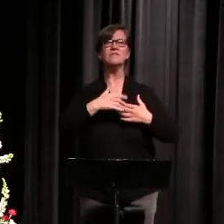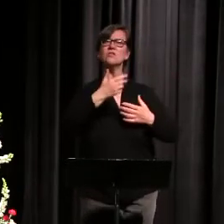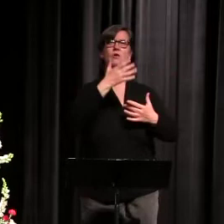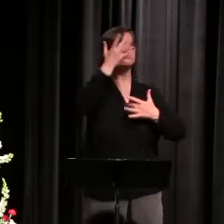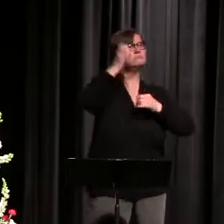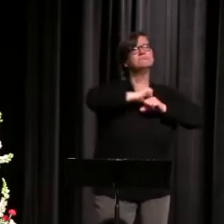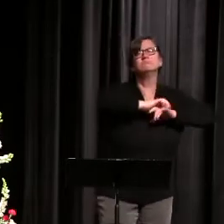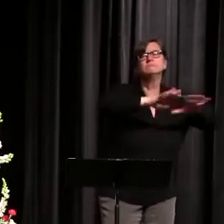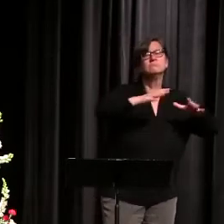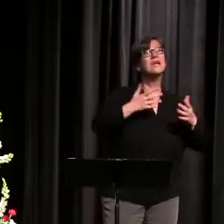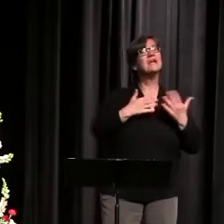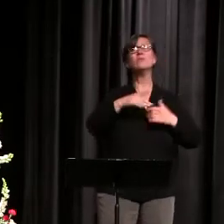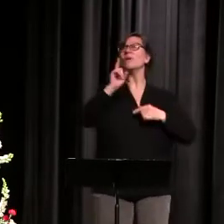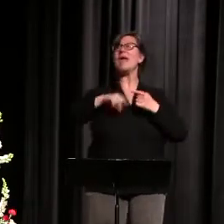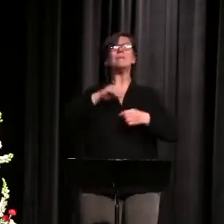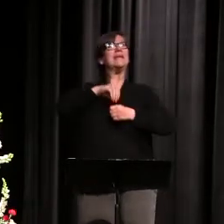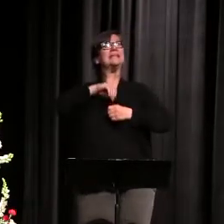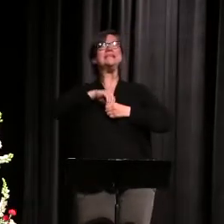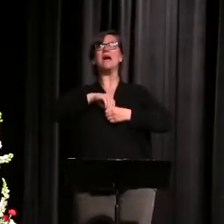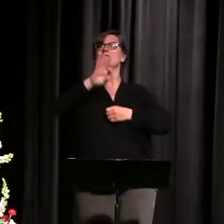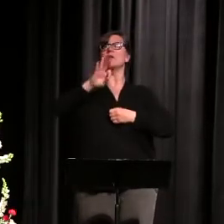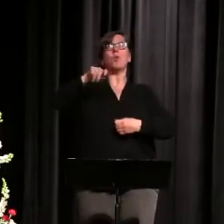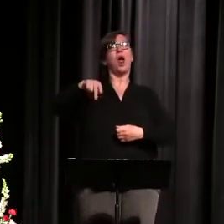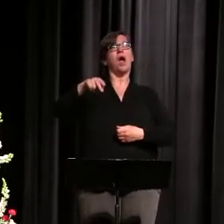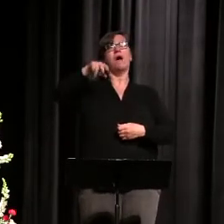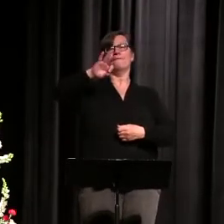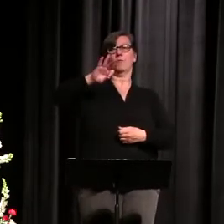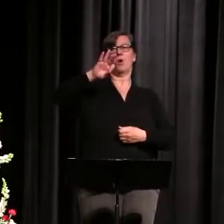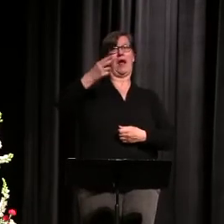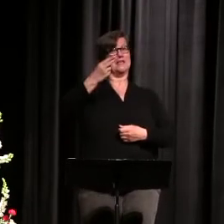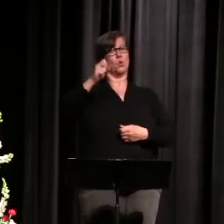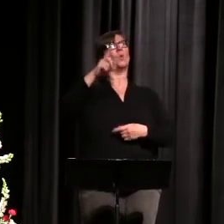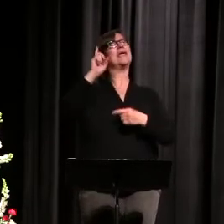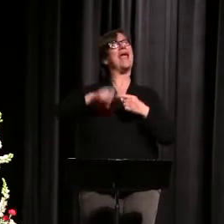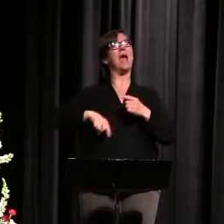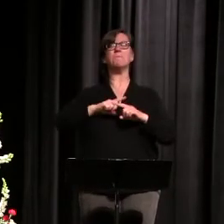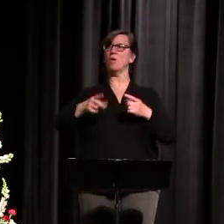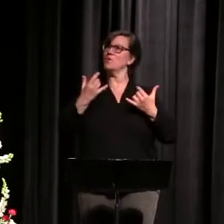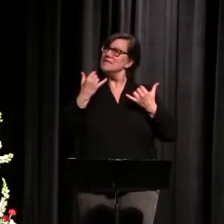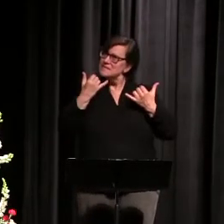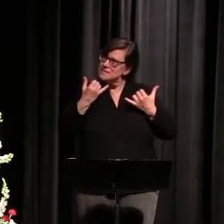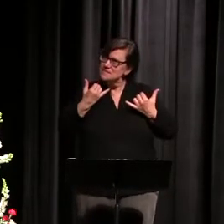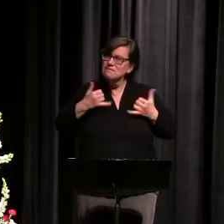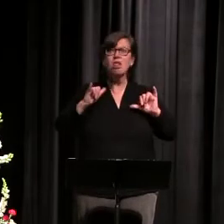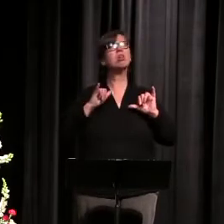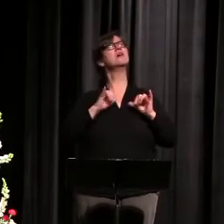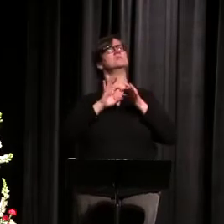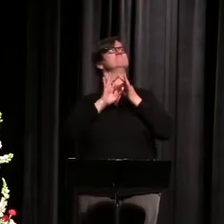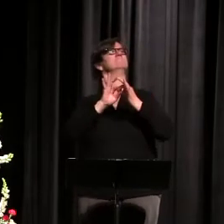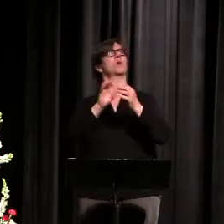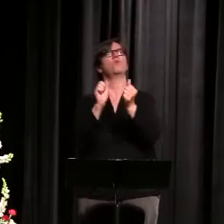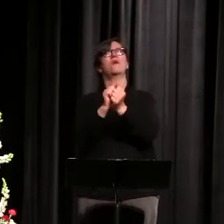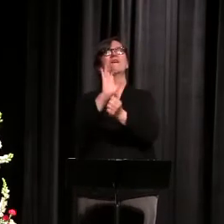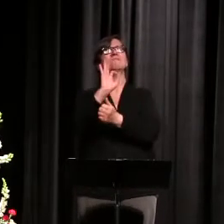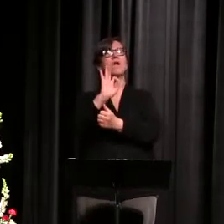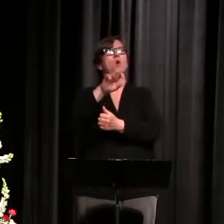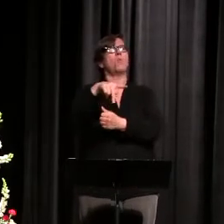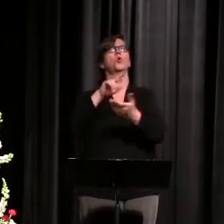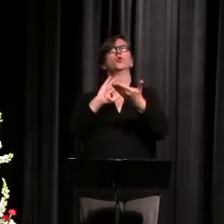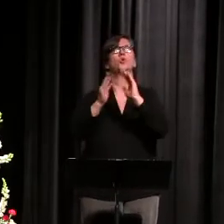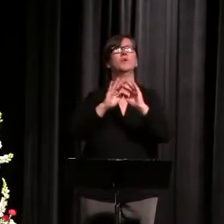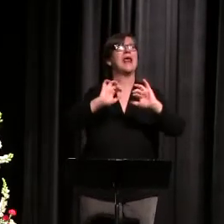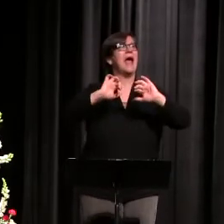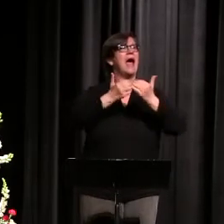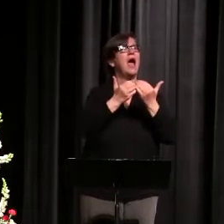Fairport High School to finish out our senior year, we stayed engaged with the Fairport community by participating in morning messages and Raider Talk